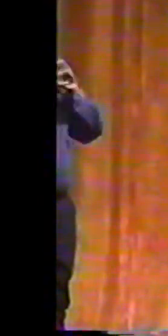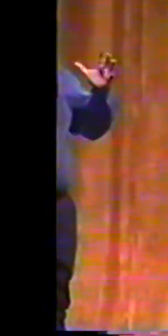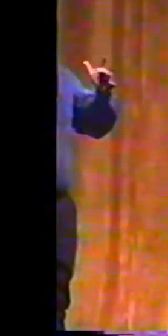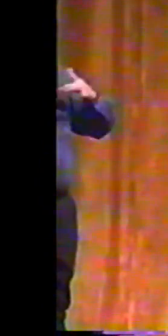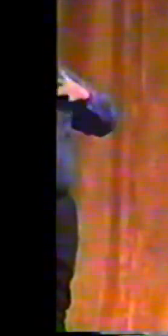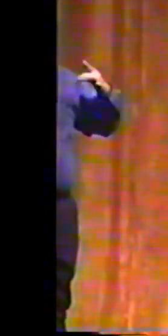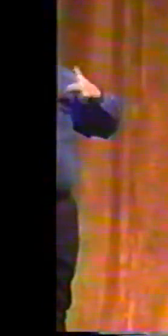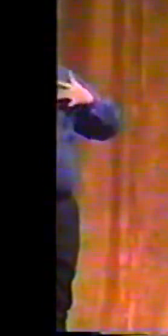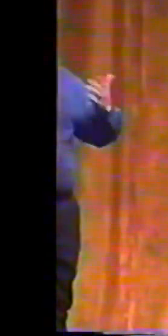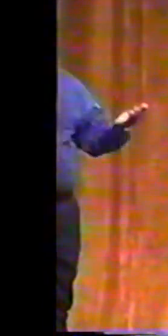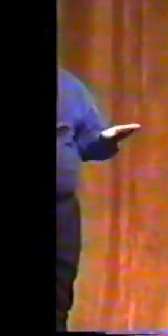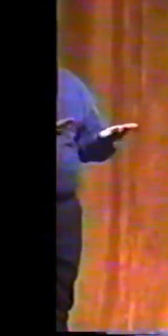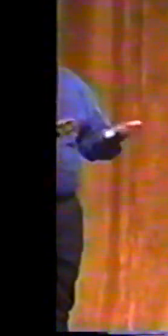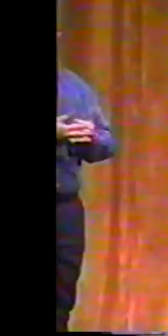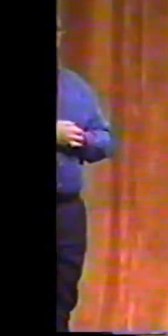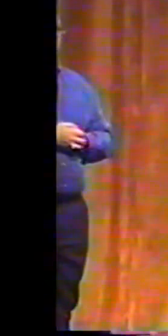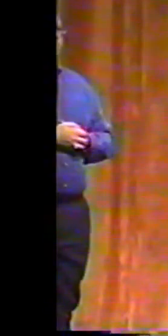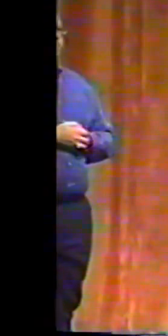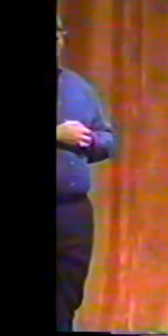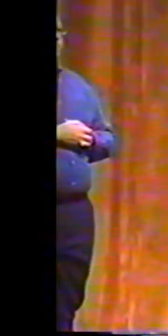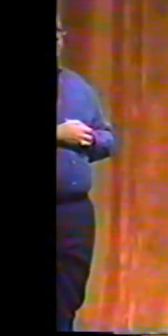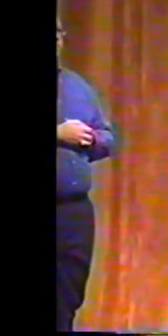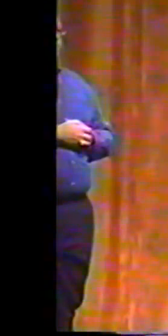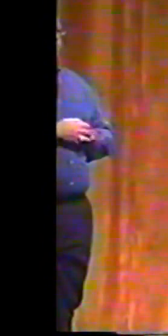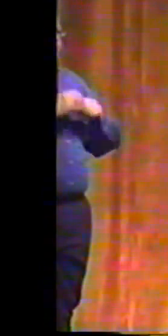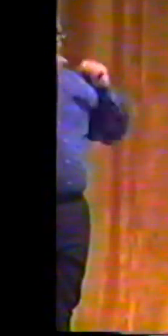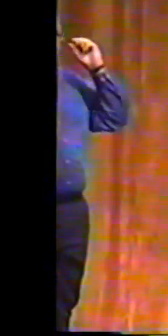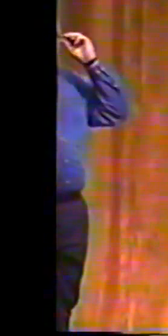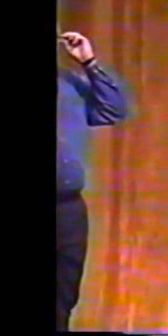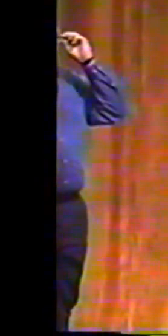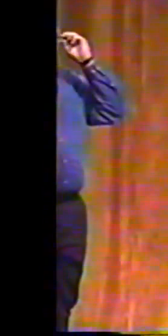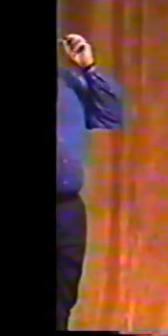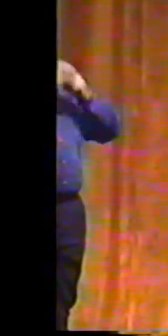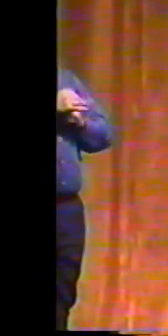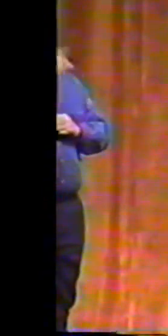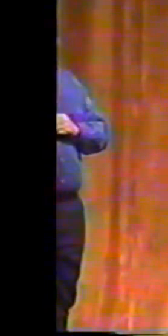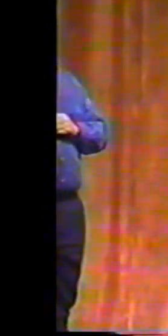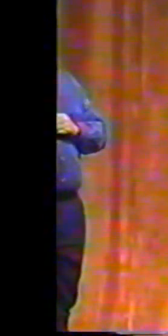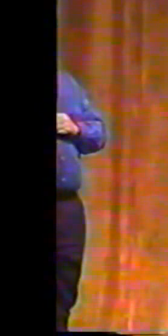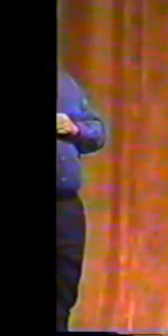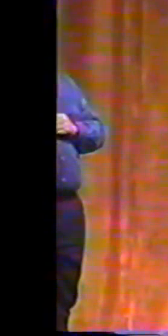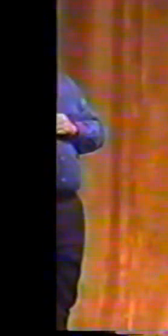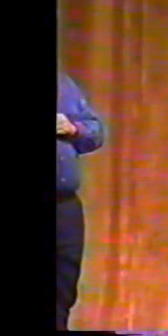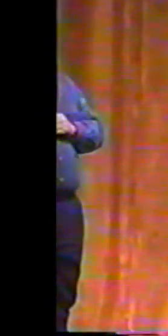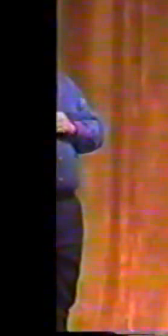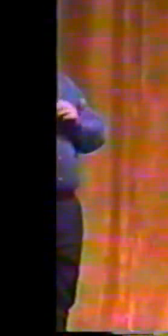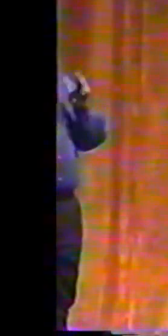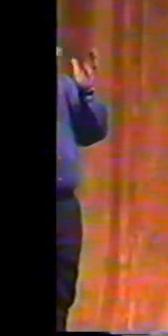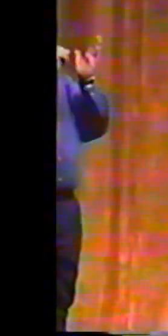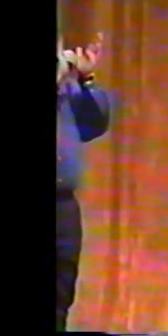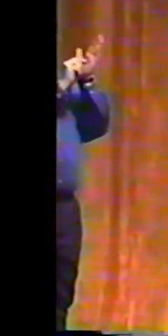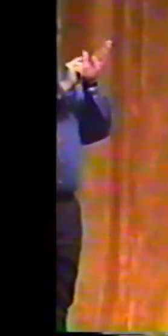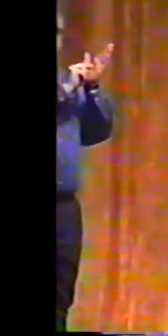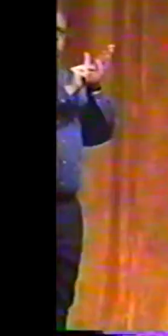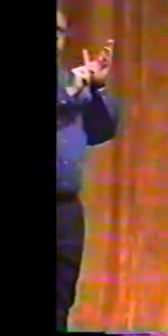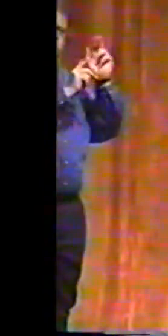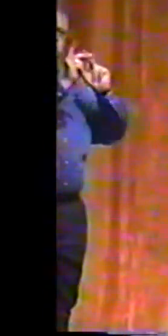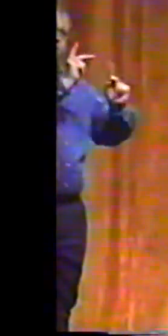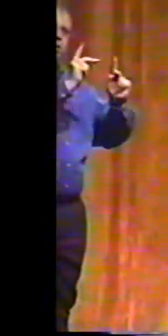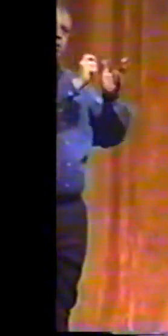You know, I think that good news judgment made on a daily basis is probably the best